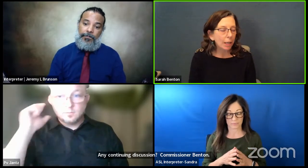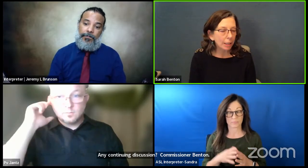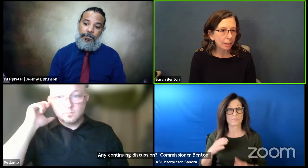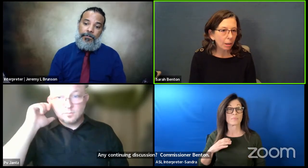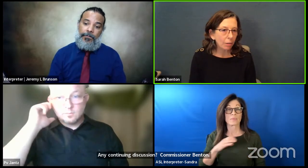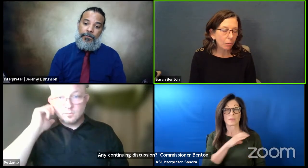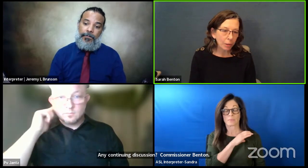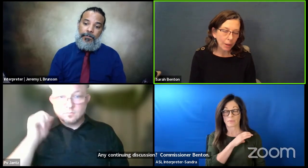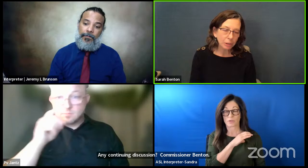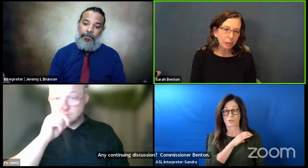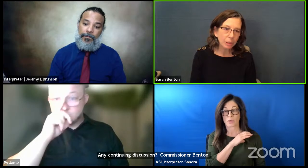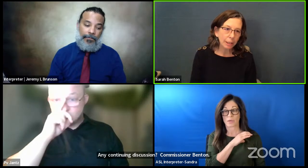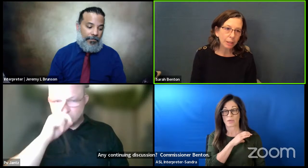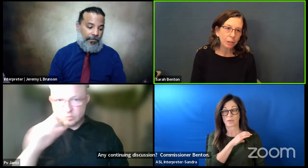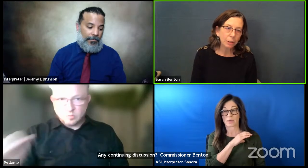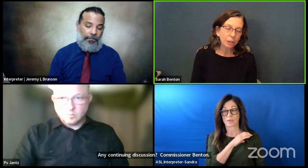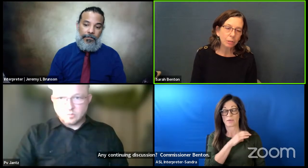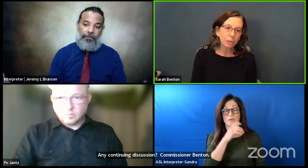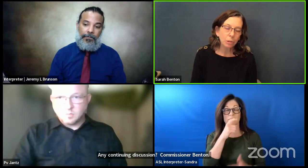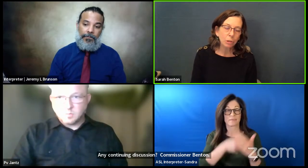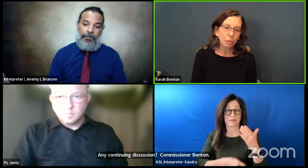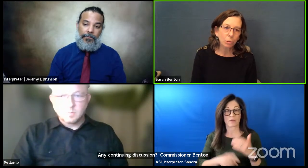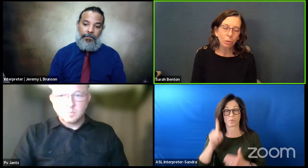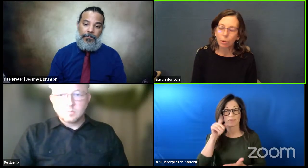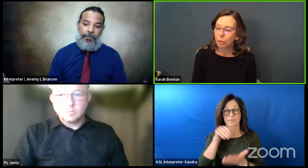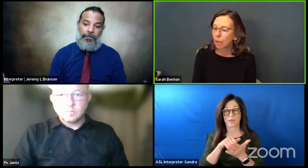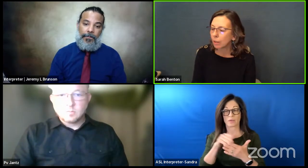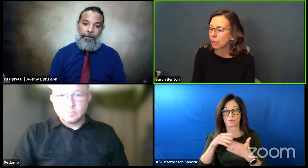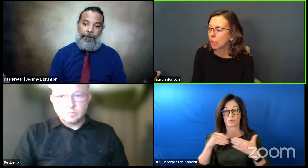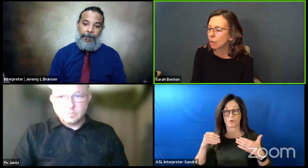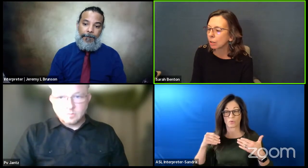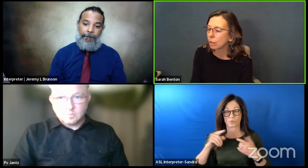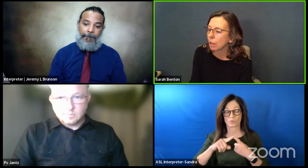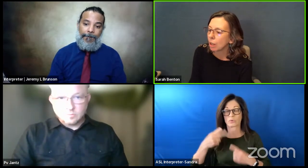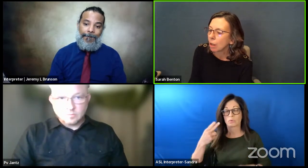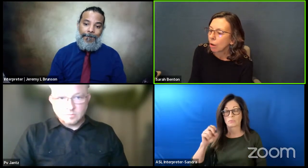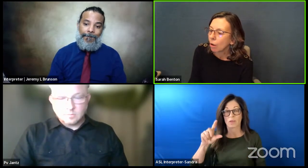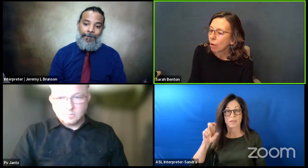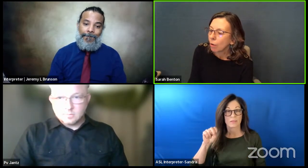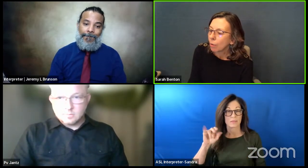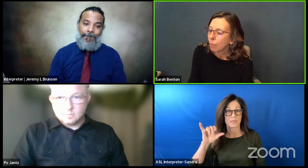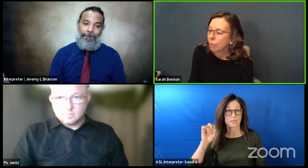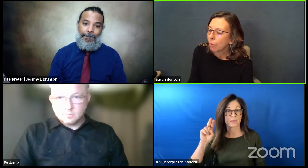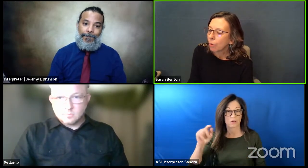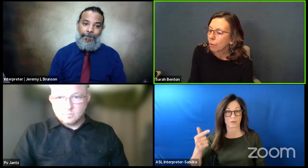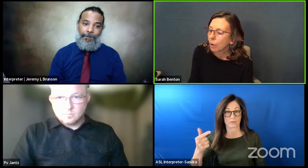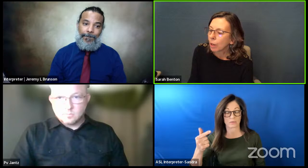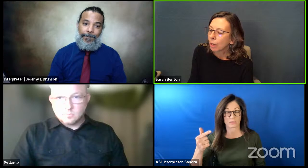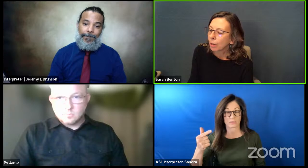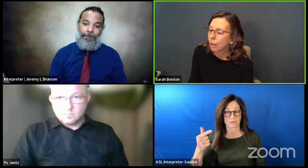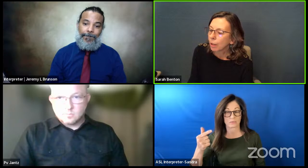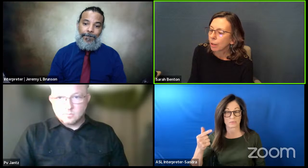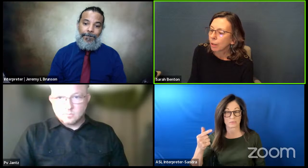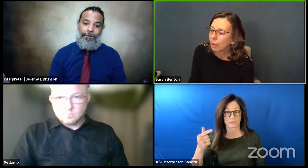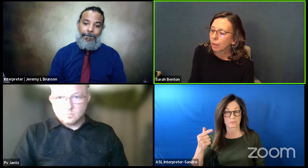a fine of $1,000 to Helen Young